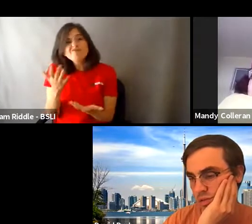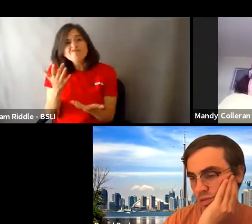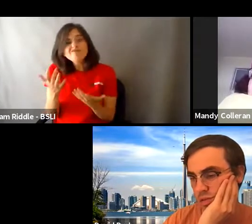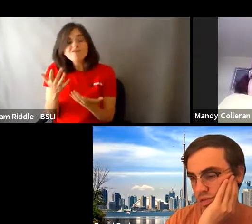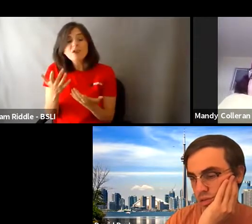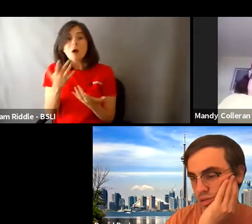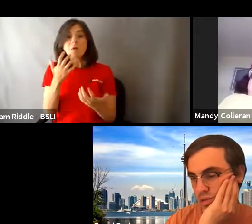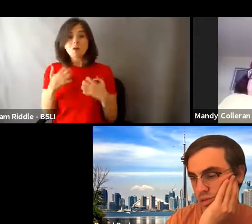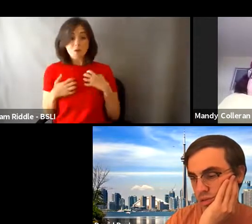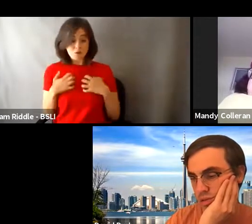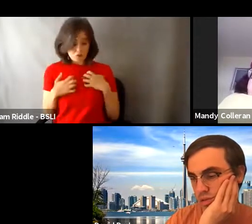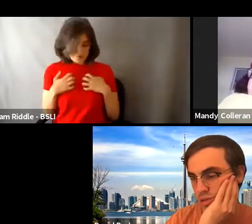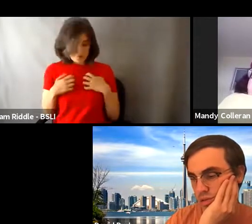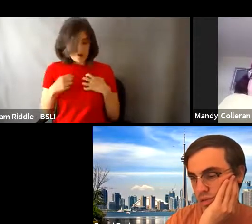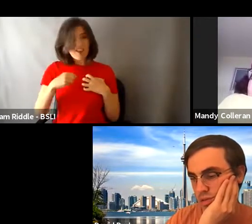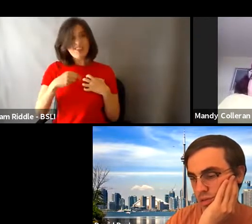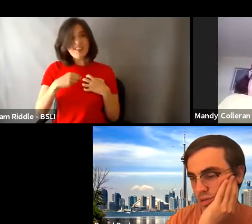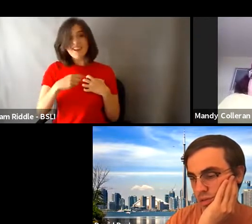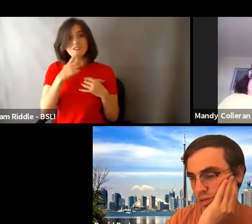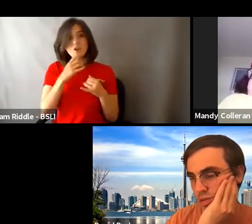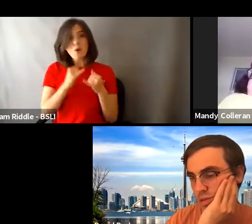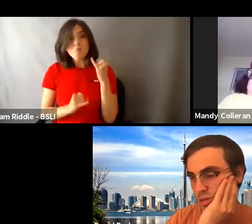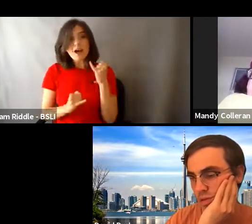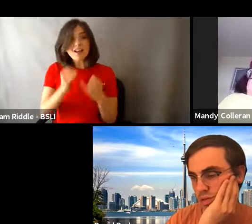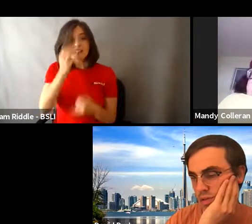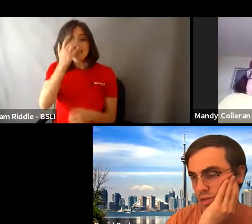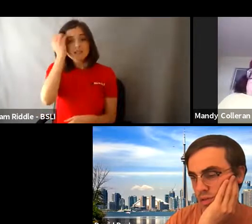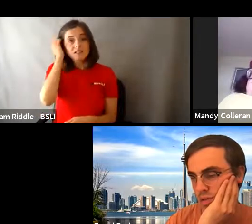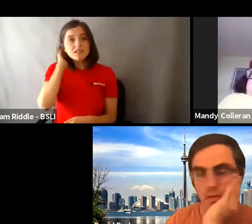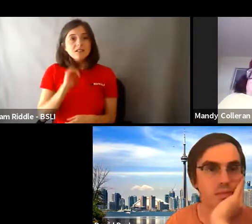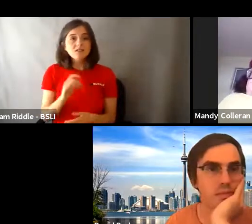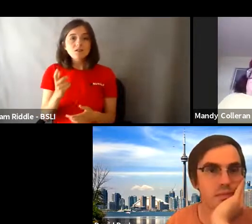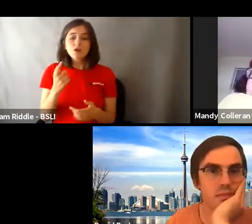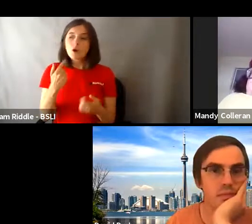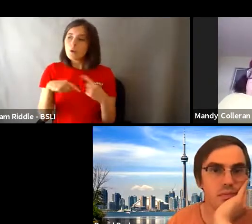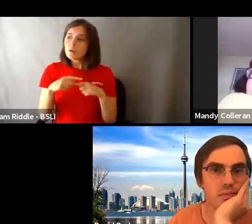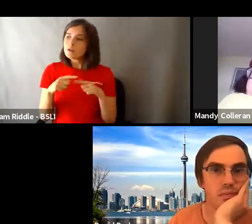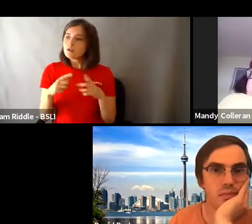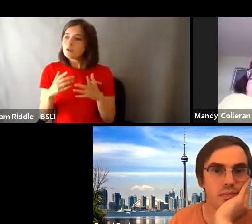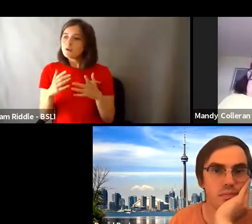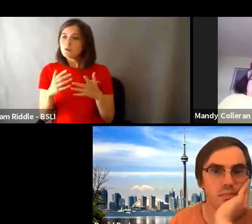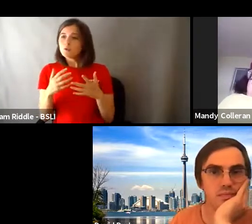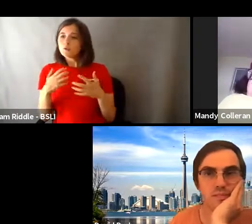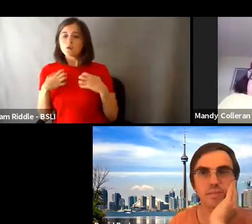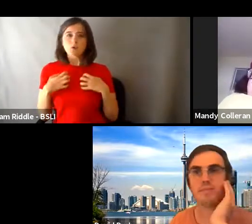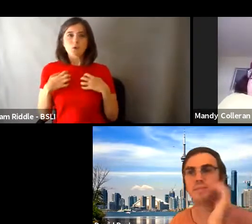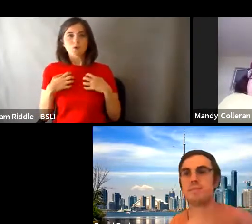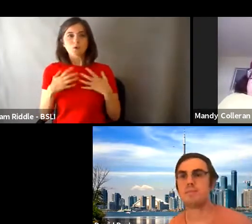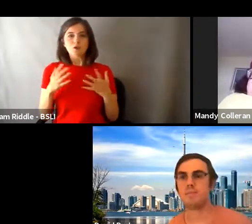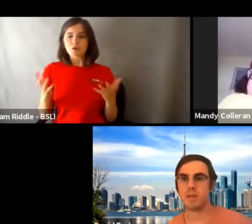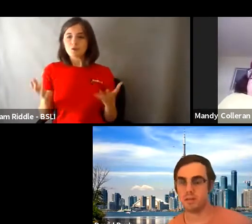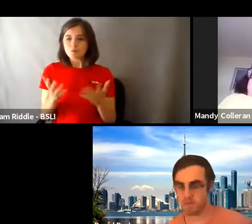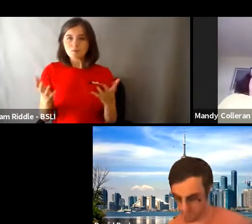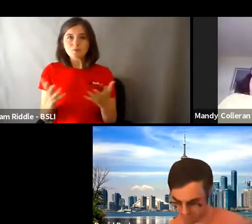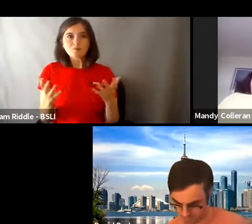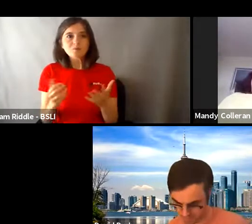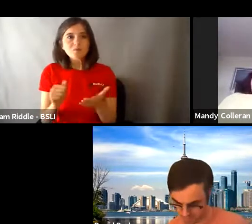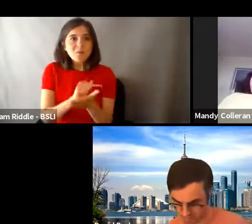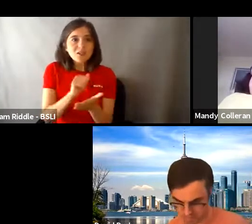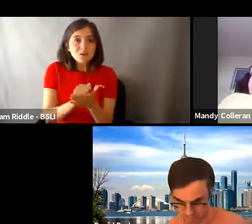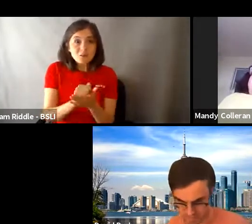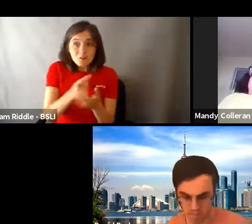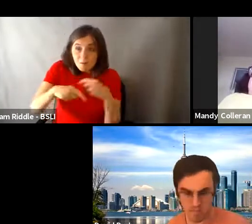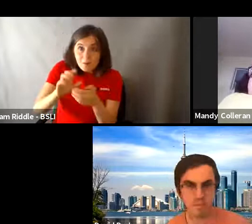is not necessarily bad, and we want to work around that impulse and make people feel like they're invested